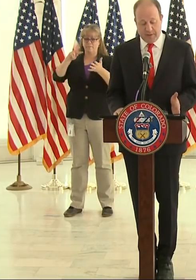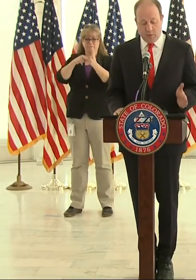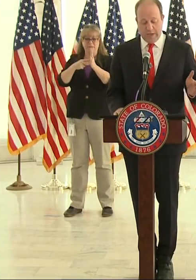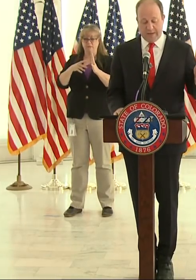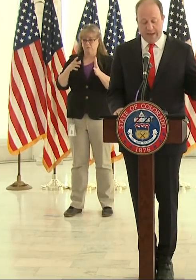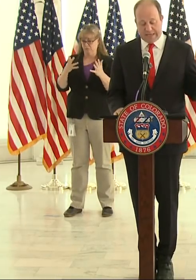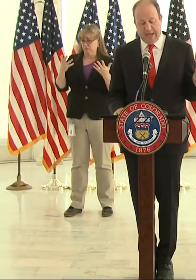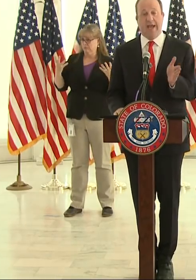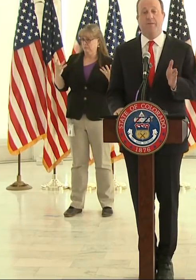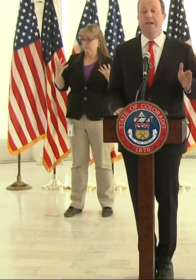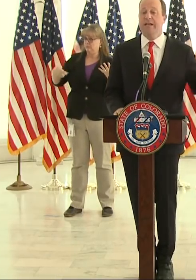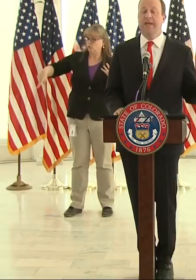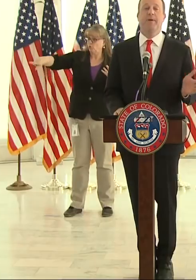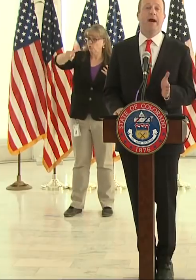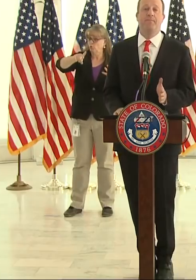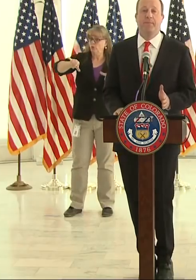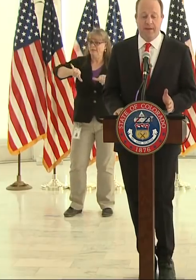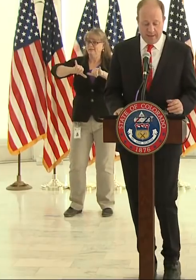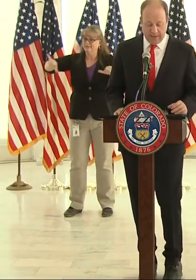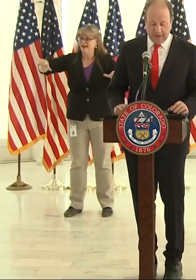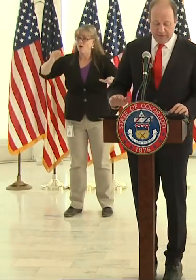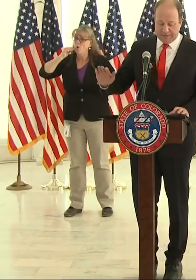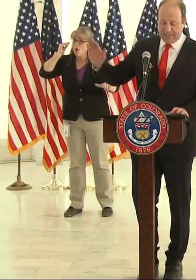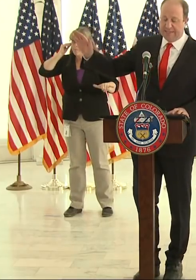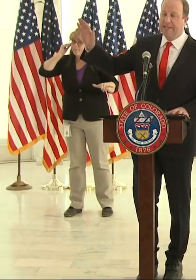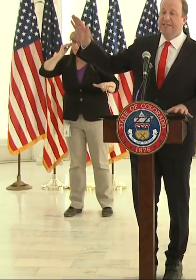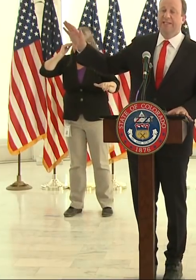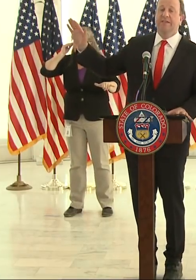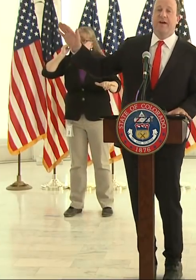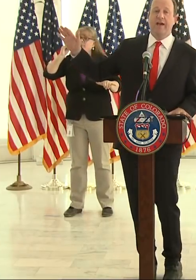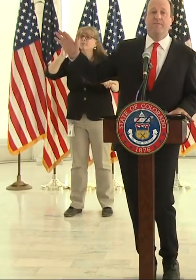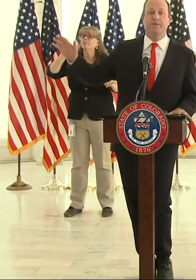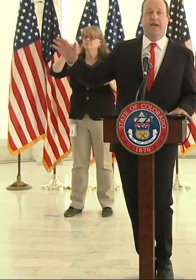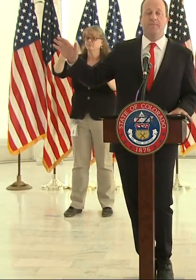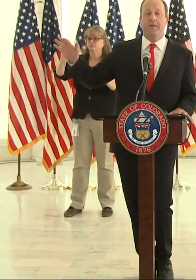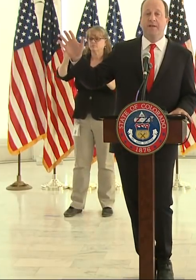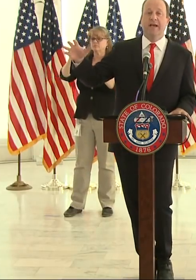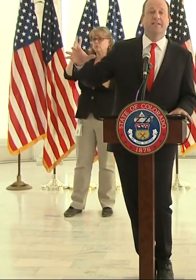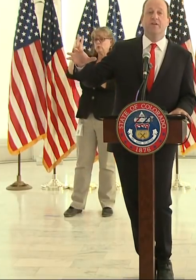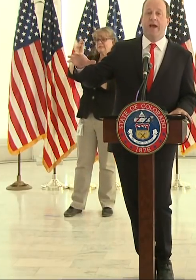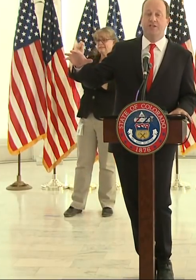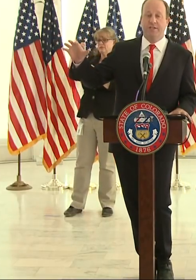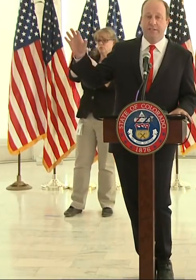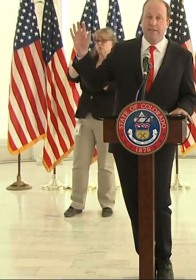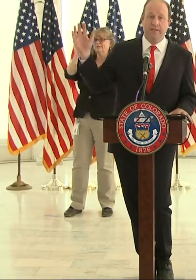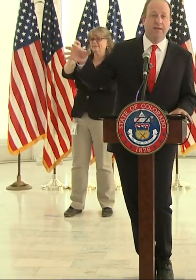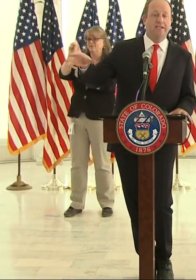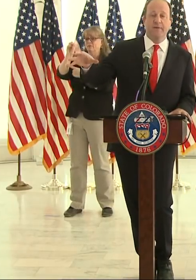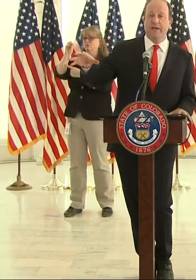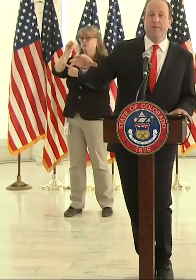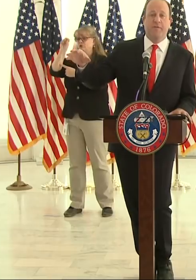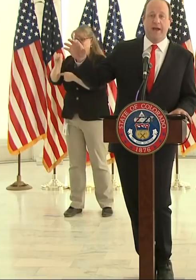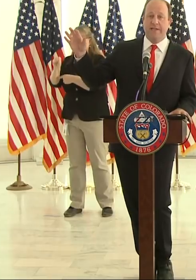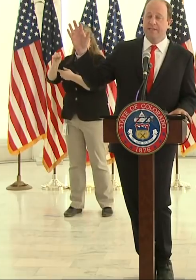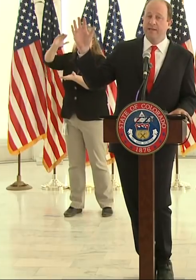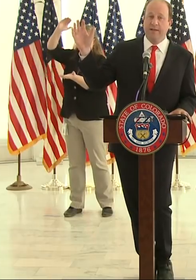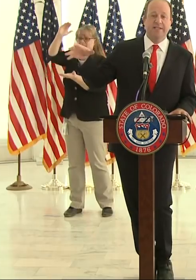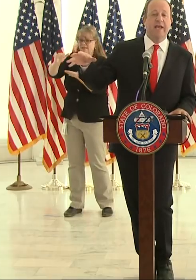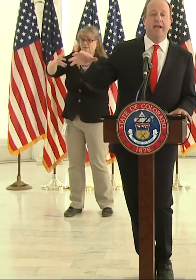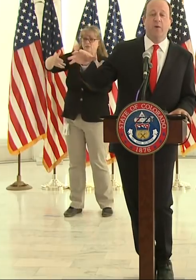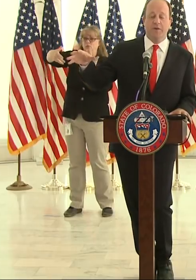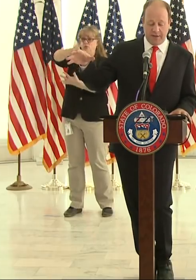expires, we need to keep up a level of 60 to 65%, less interactions, less meeting with